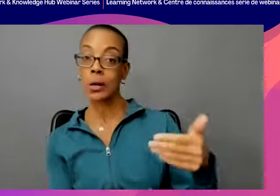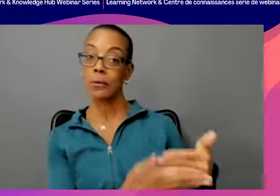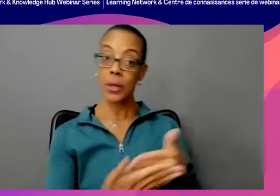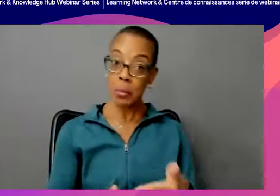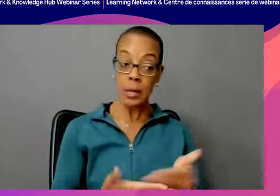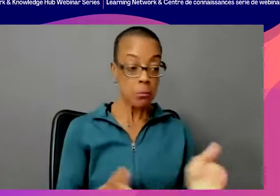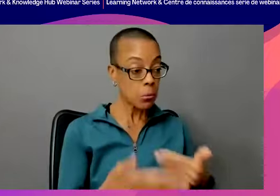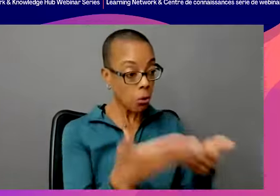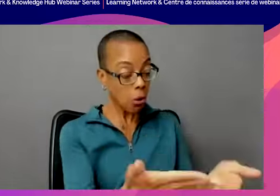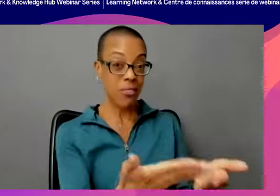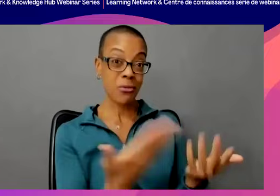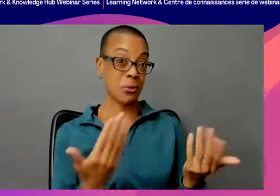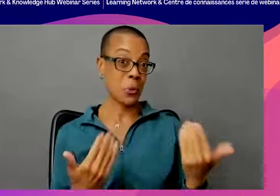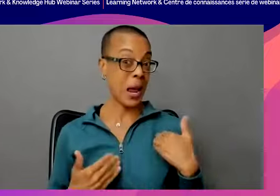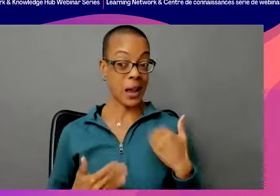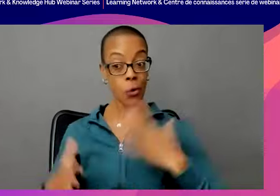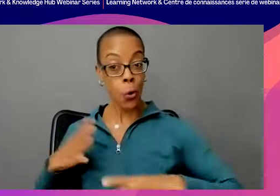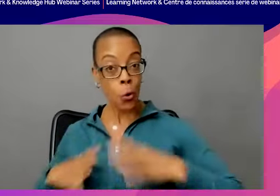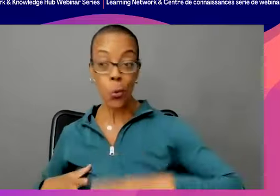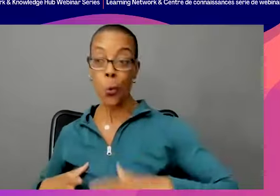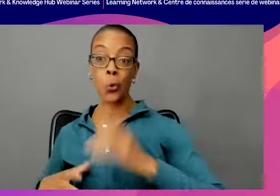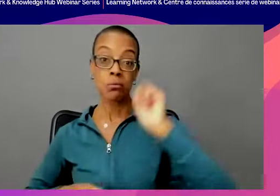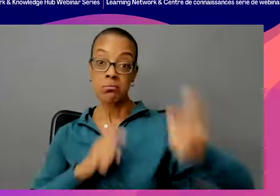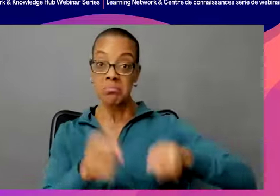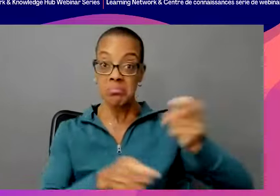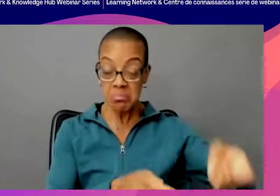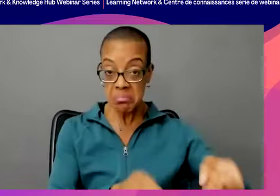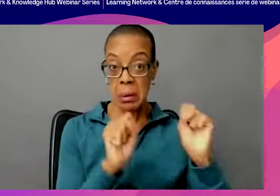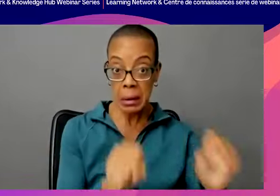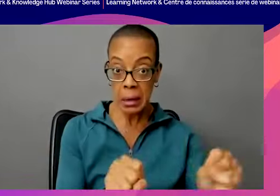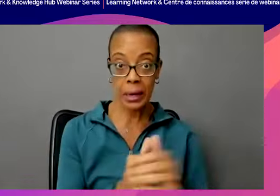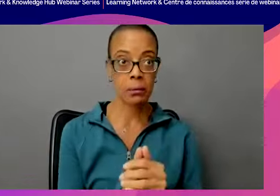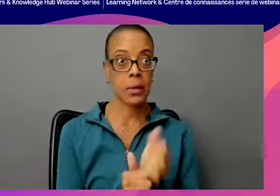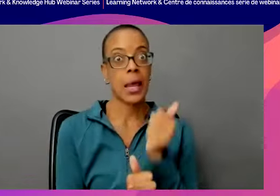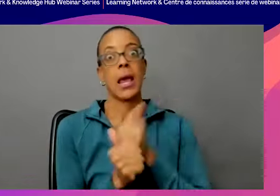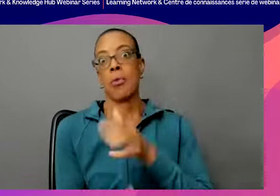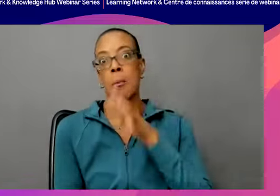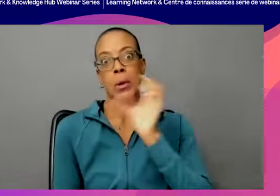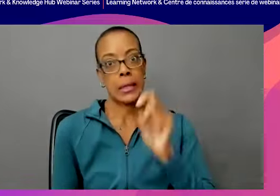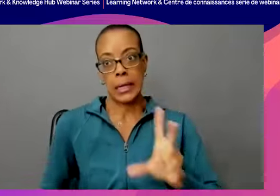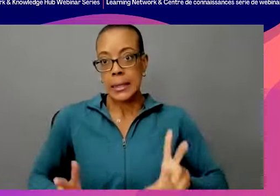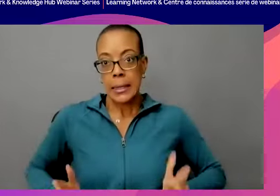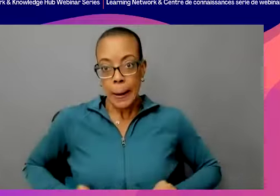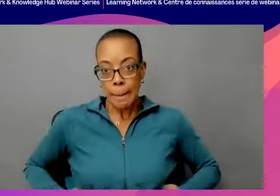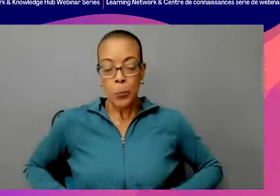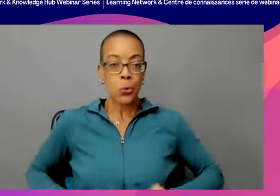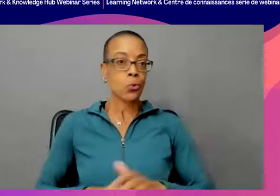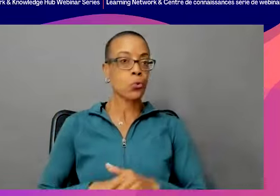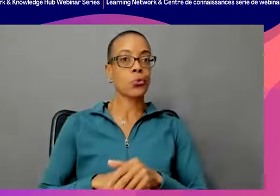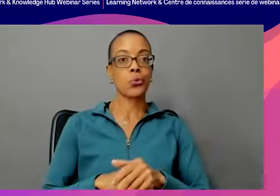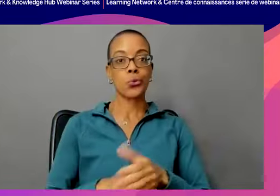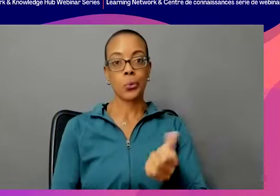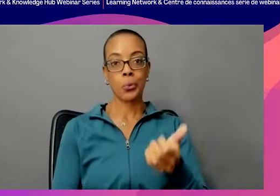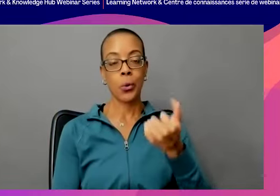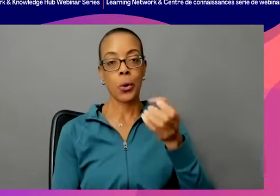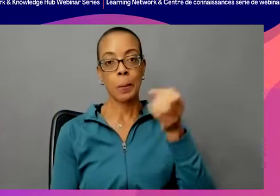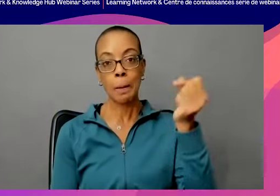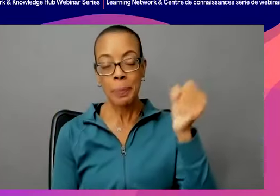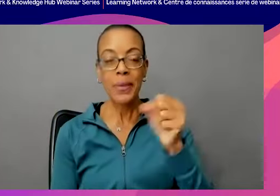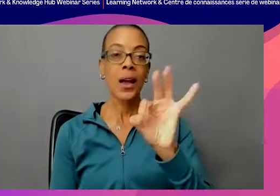Maybe you have donations you can offer. Every mother needs diapers or maybe formula or food and